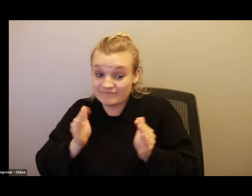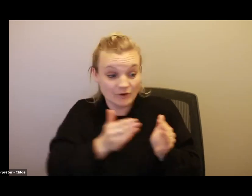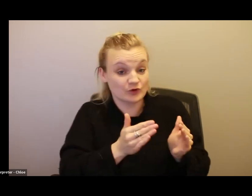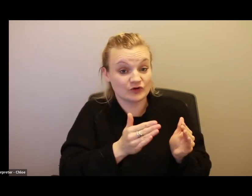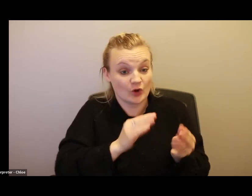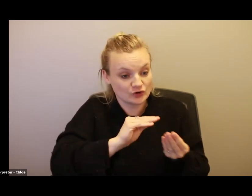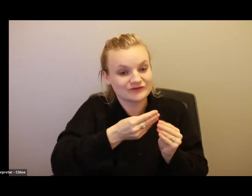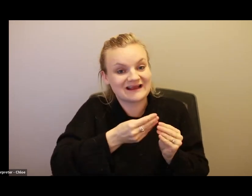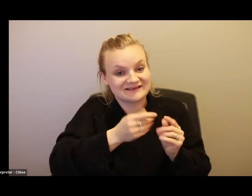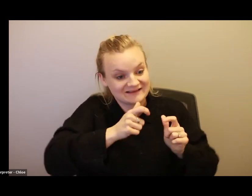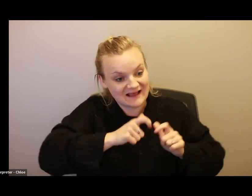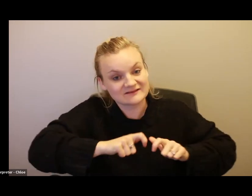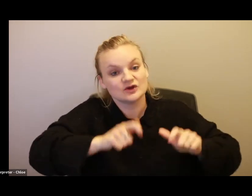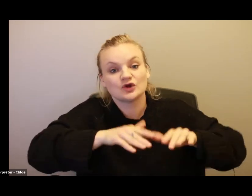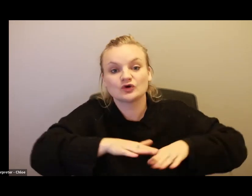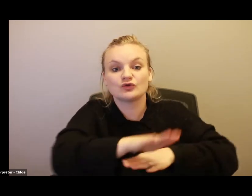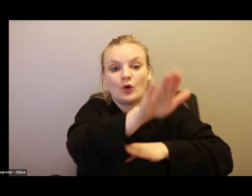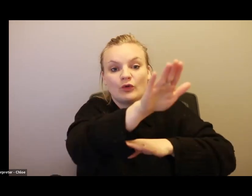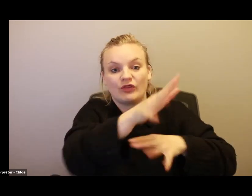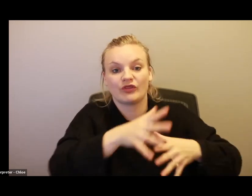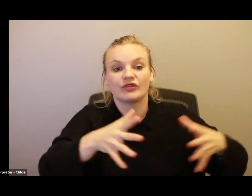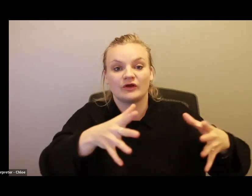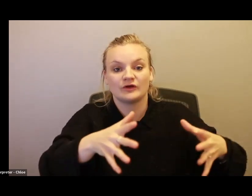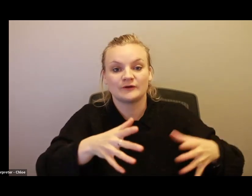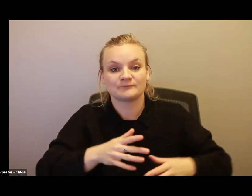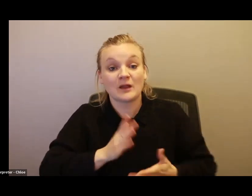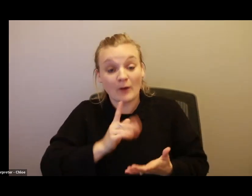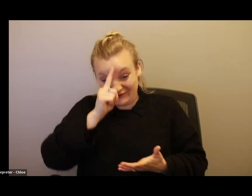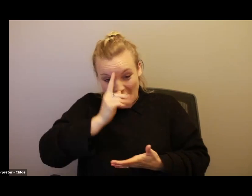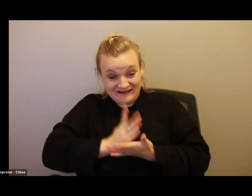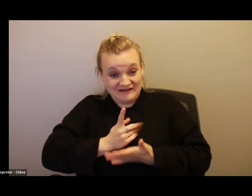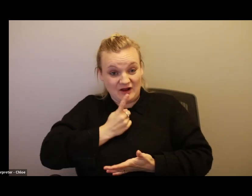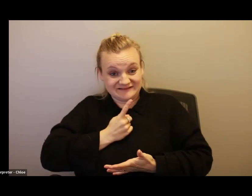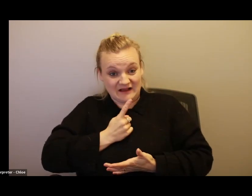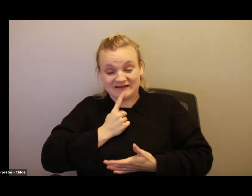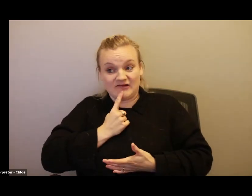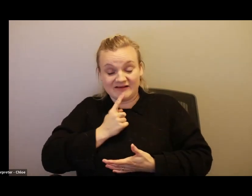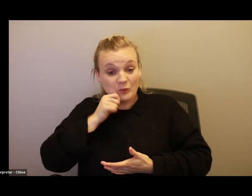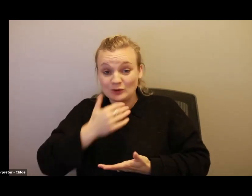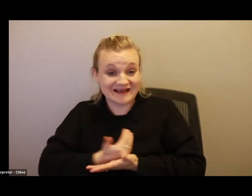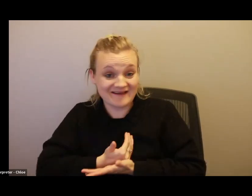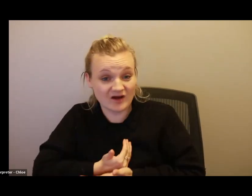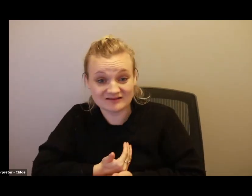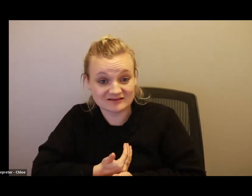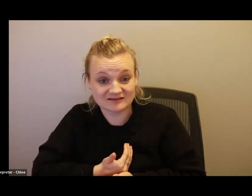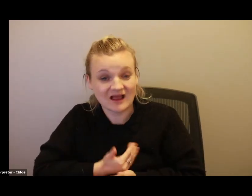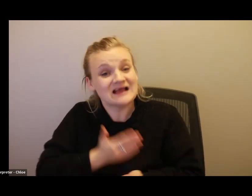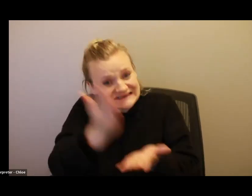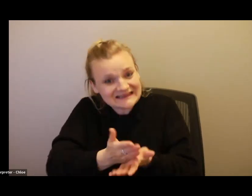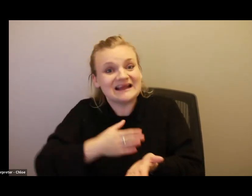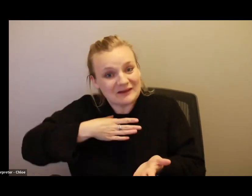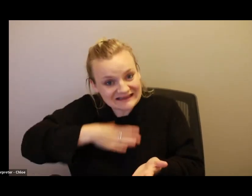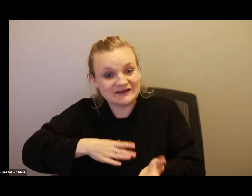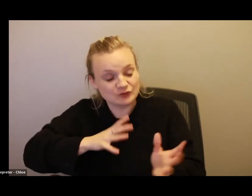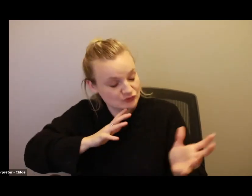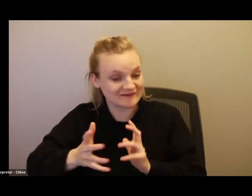this continual economic growth that we don't have the conviction is actually going to save us, then clearly there's a need to transform. And then I